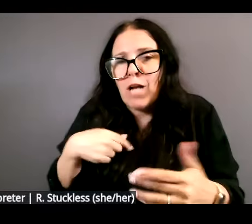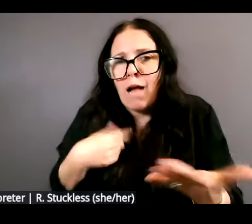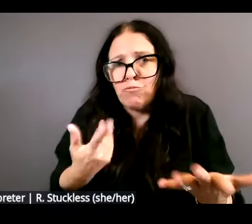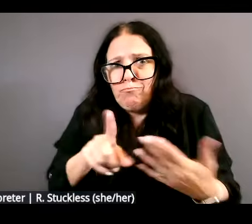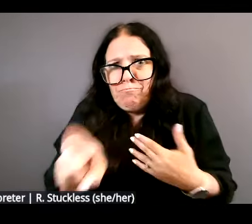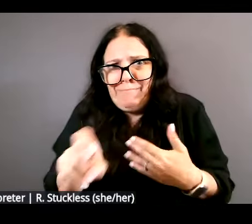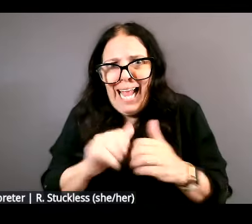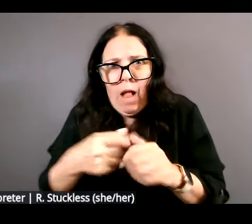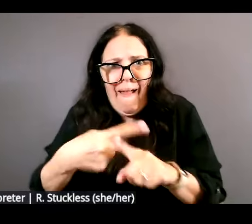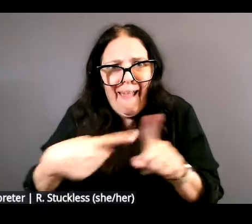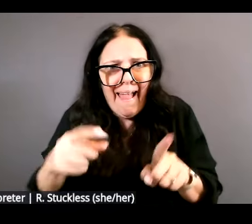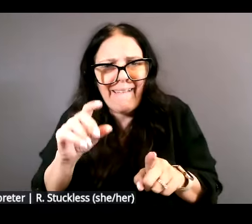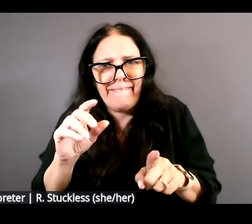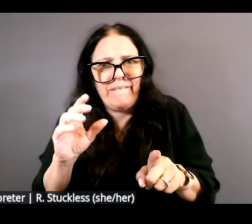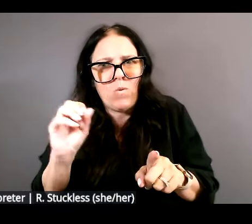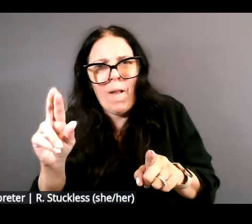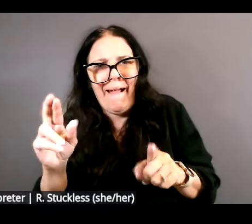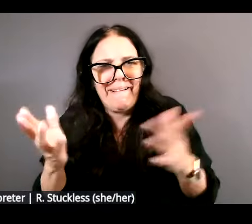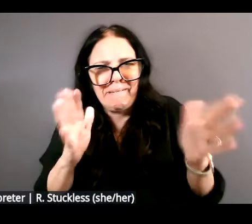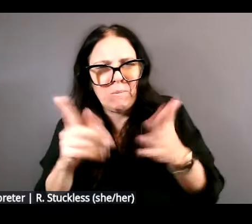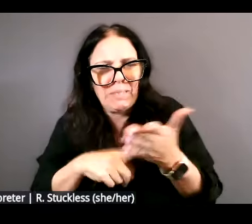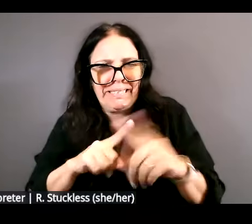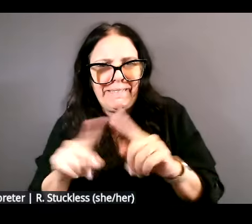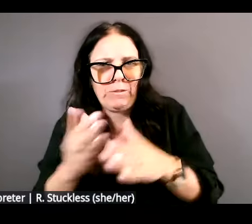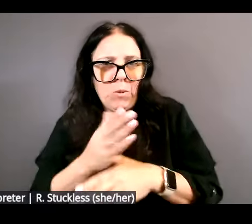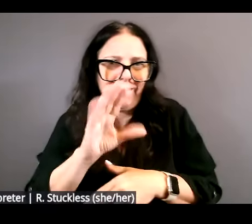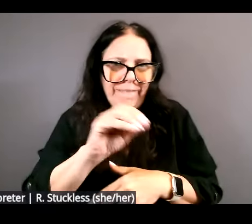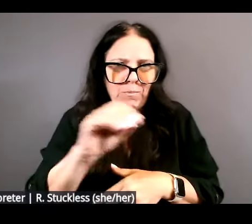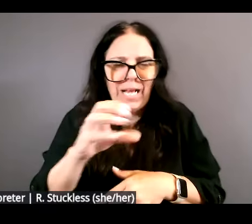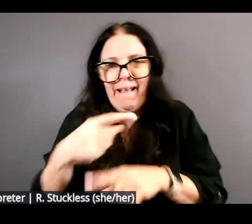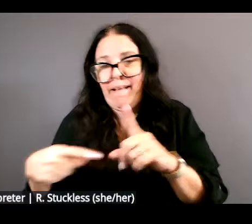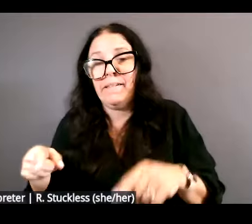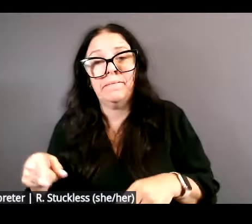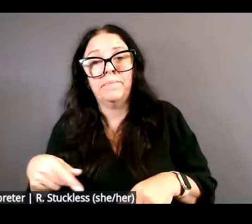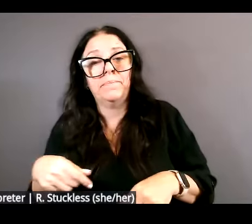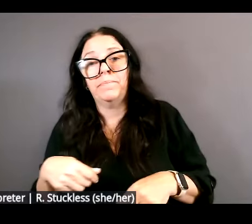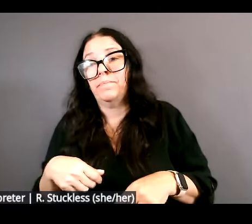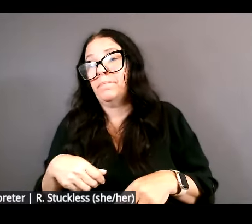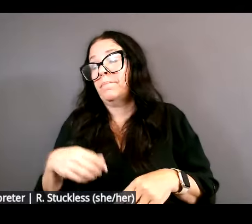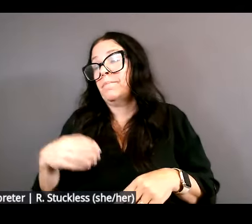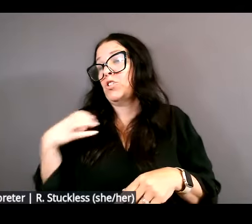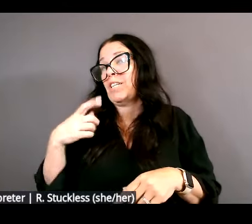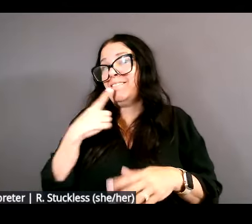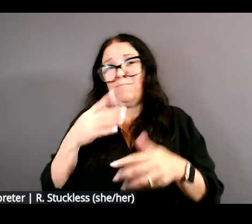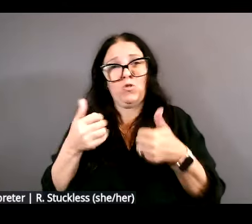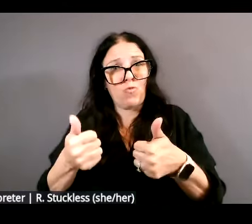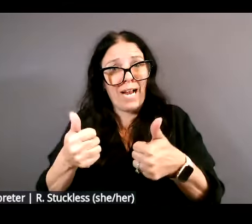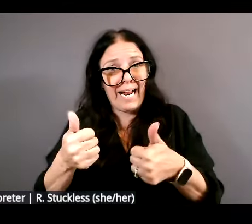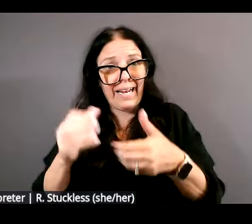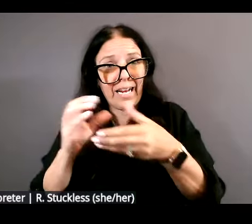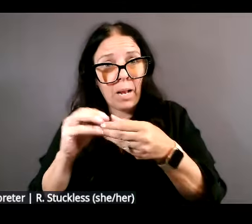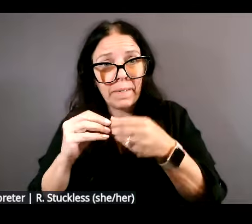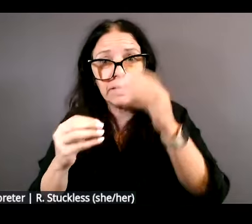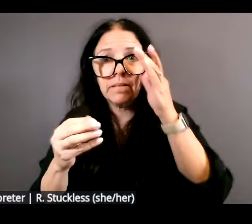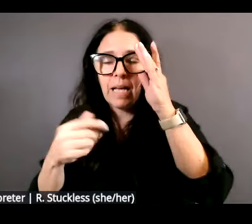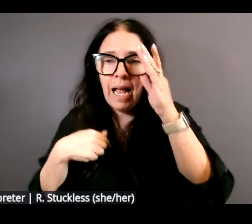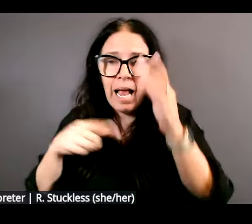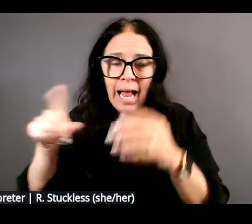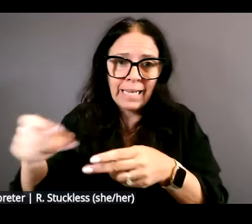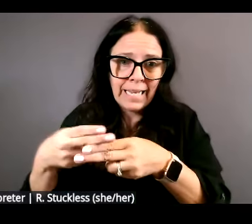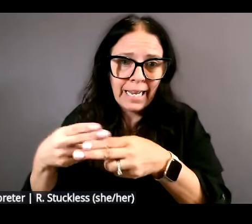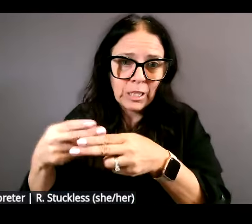Yeah. They're all great questions and great comments. I would ask if the acting director has any comments